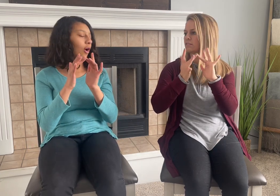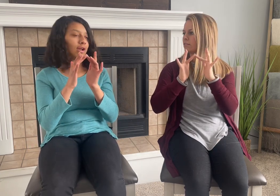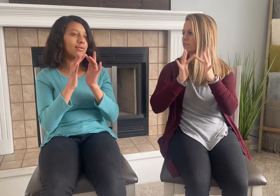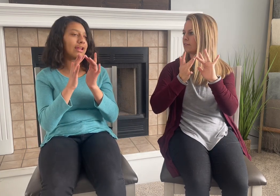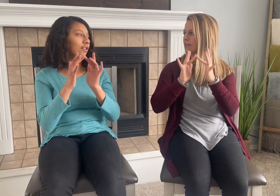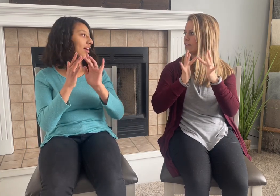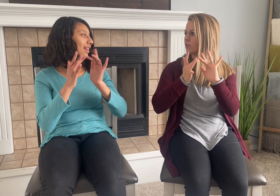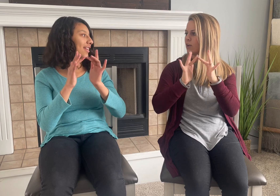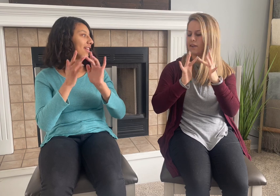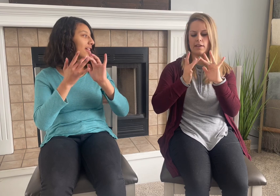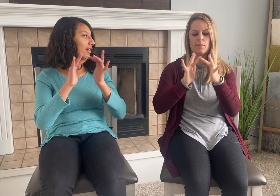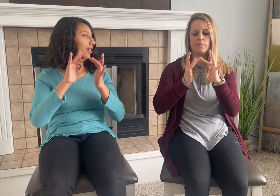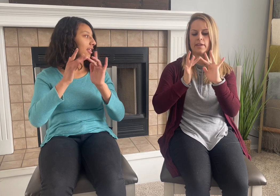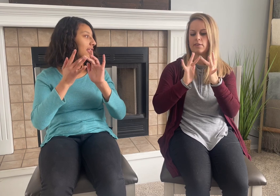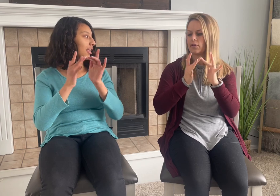Internet. Internet. Yep. Internet.